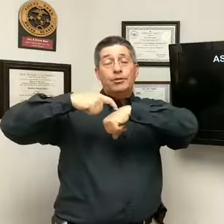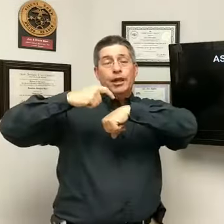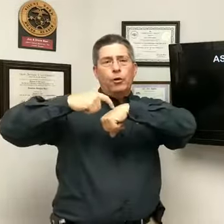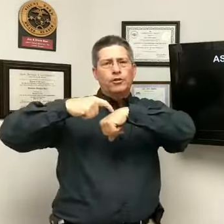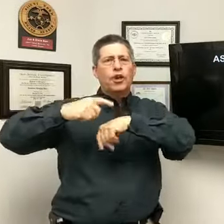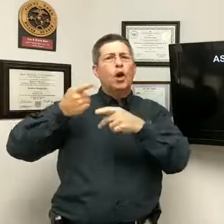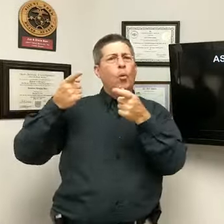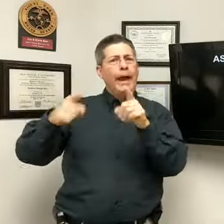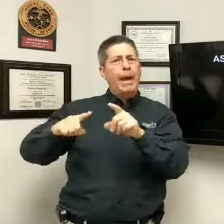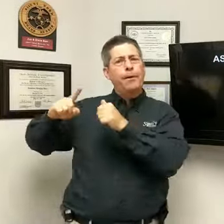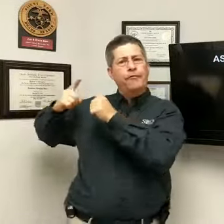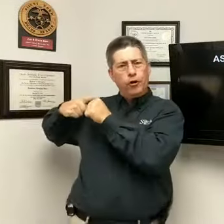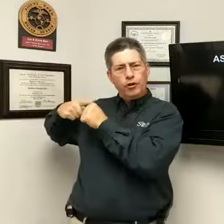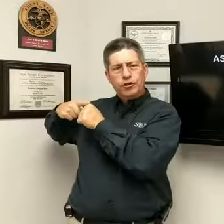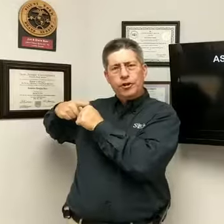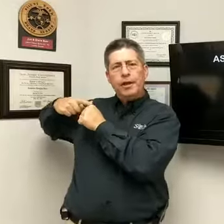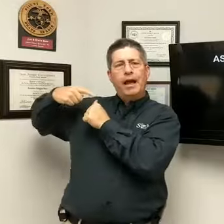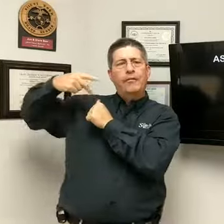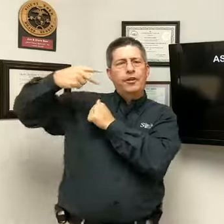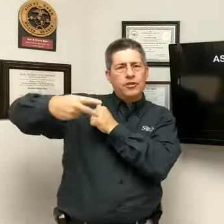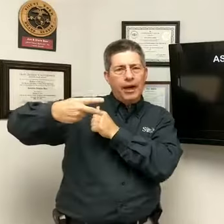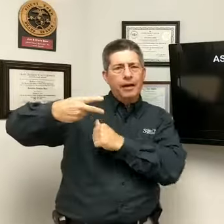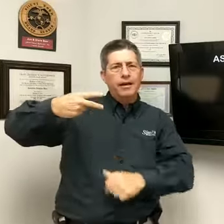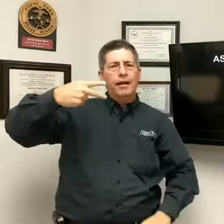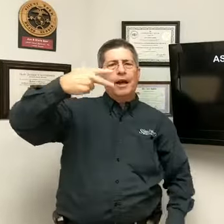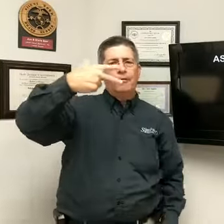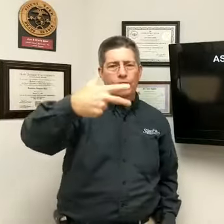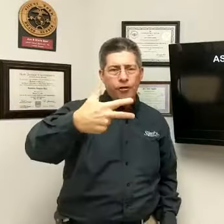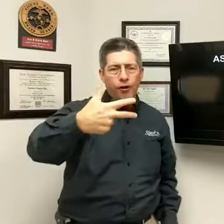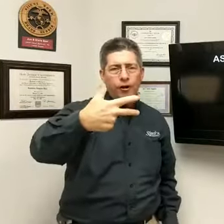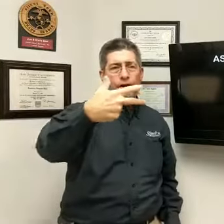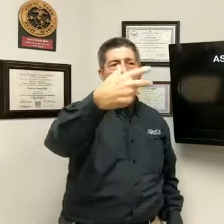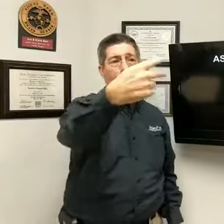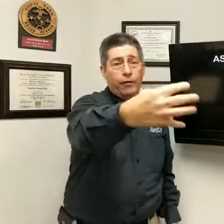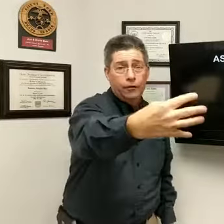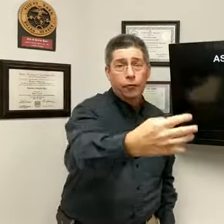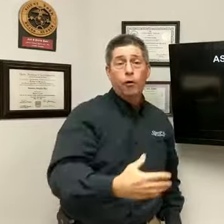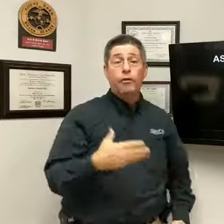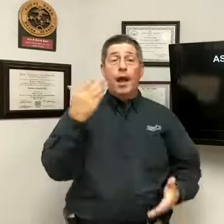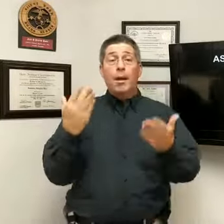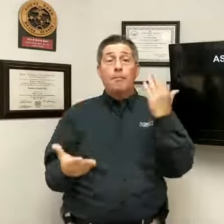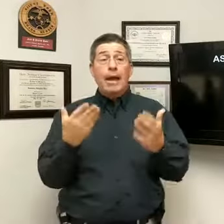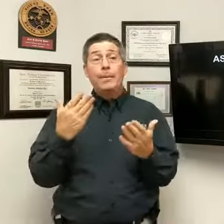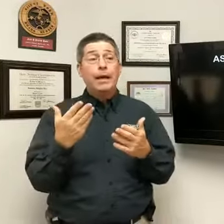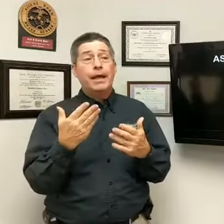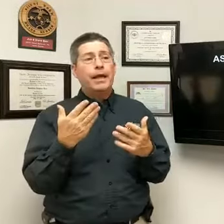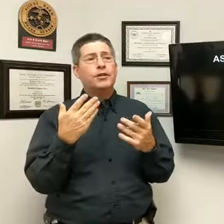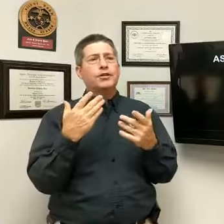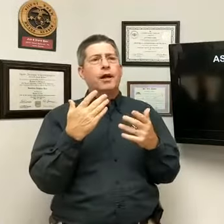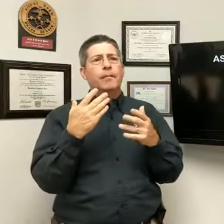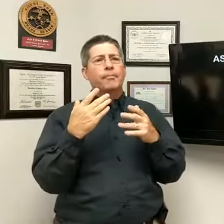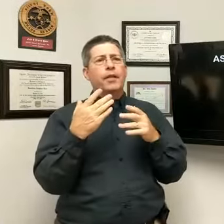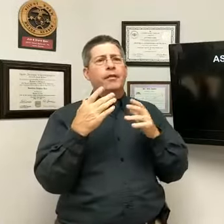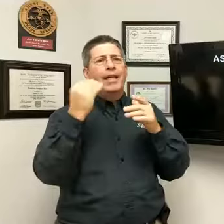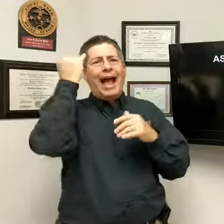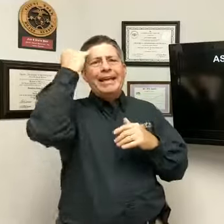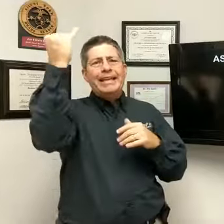sequence. What happened first, and then second, and then third, and then fourth. Maybe it is ideas